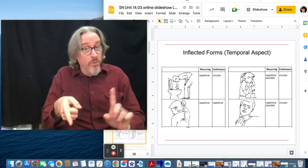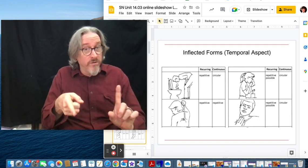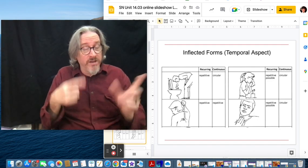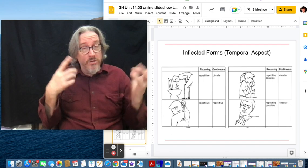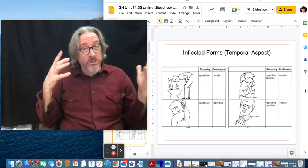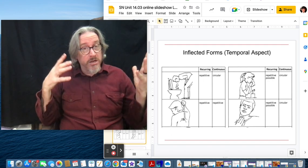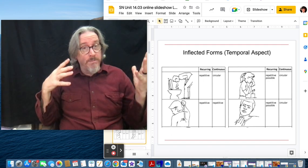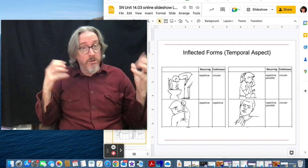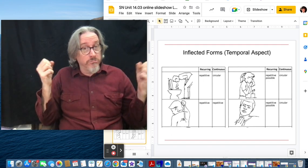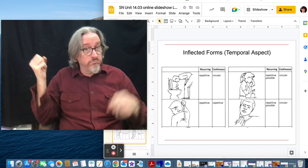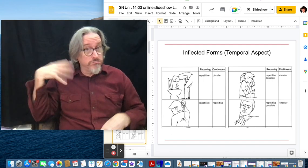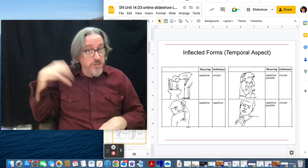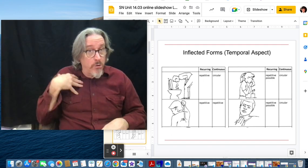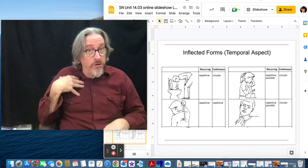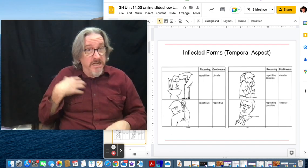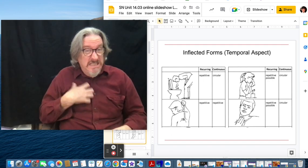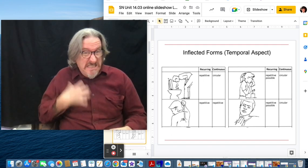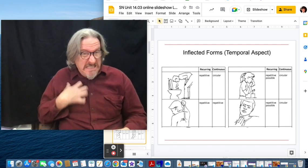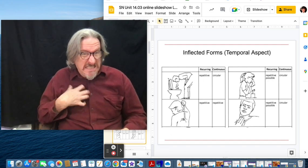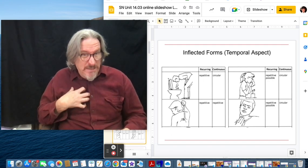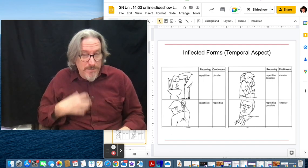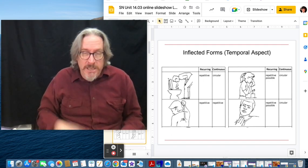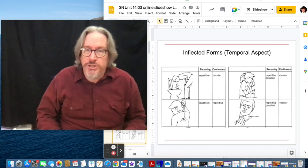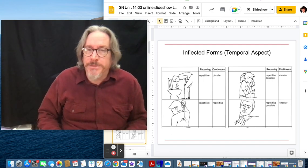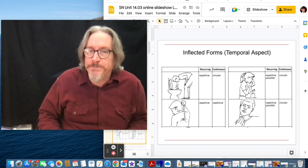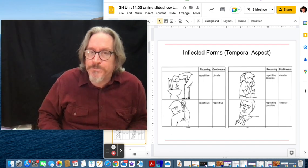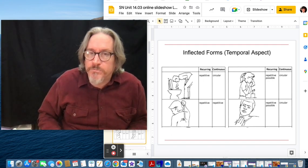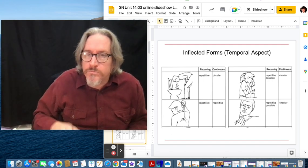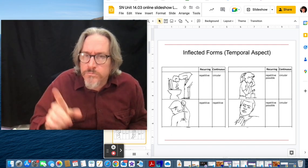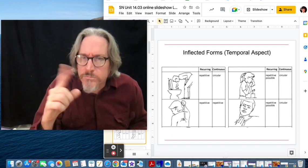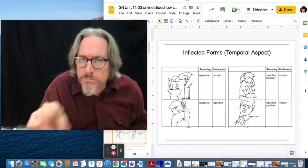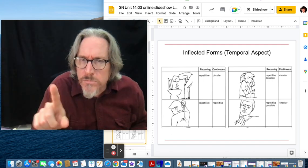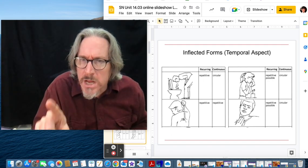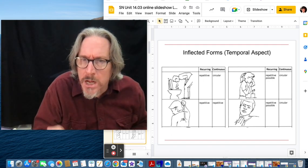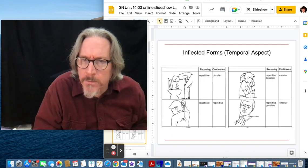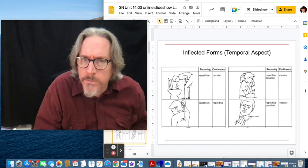In the one video, they talk about showering and being itchy.